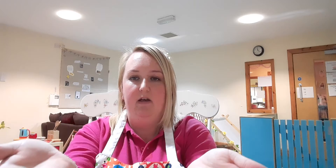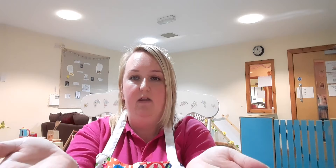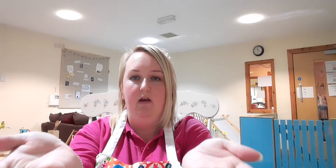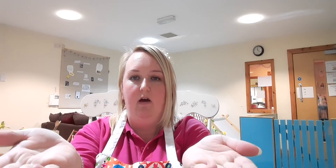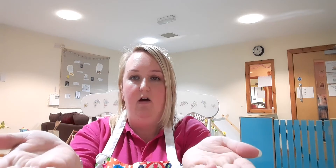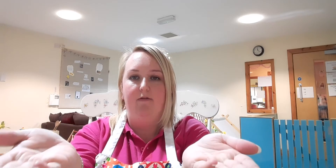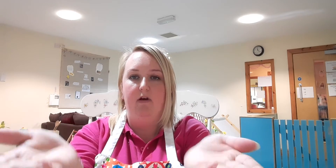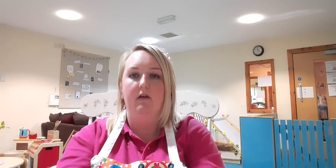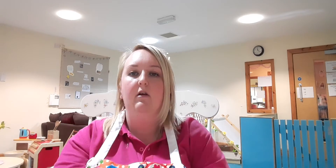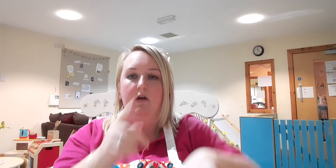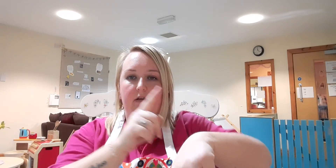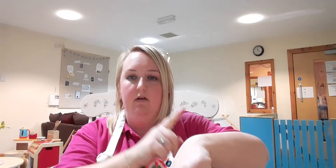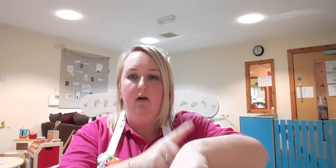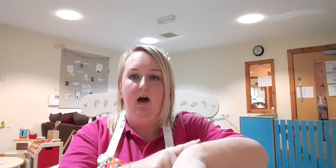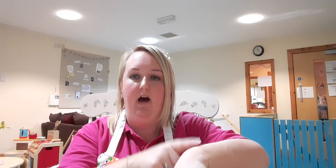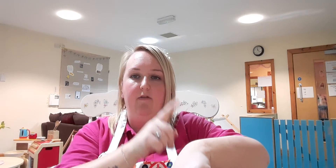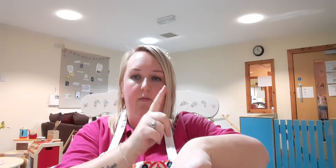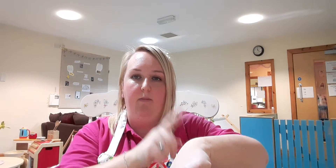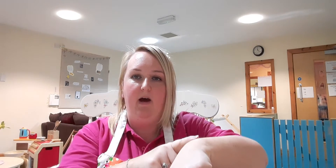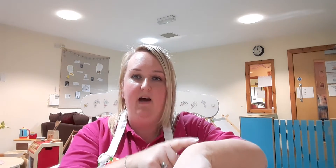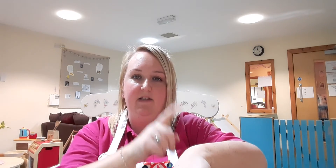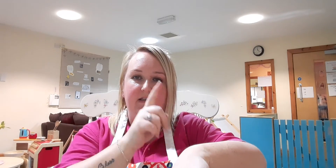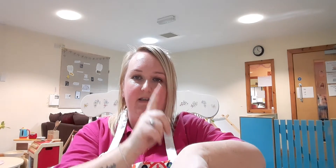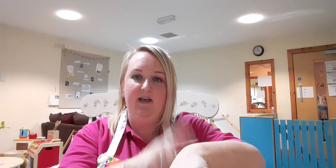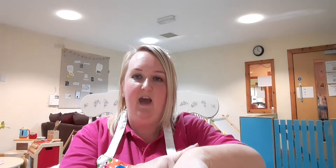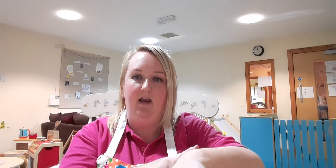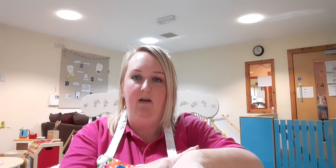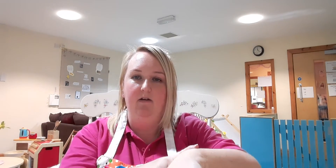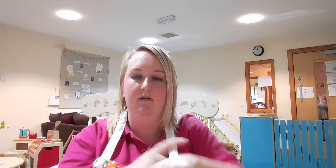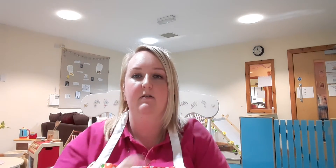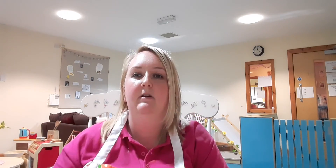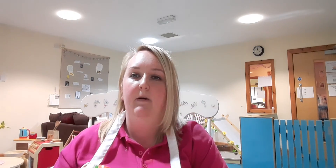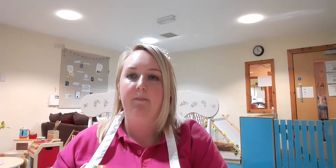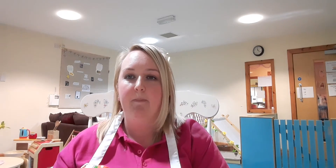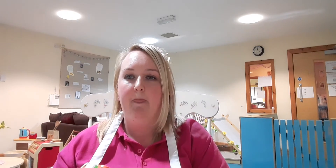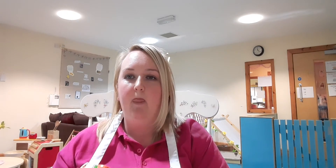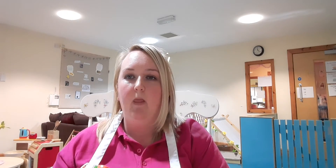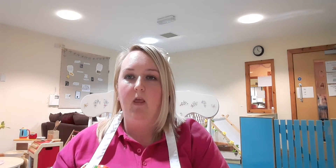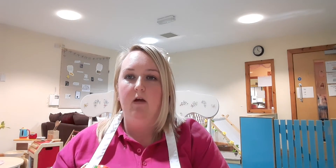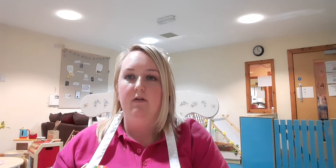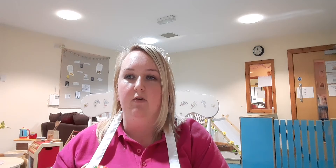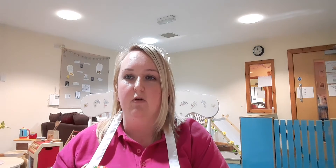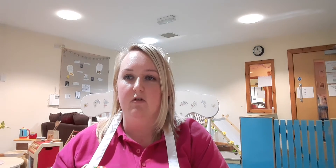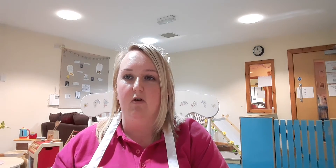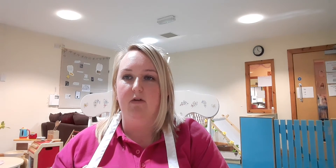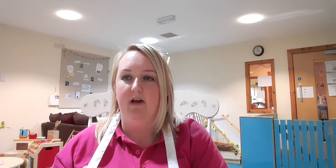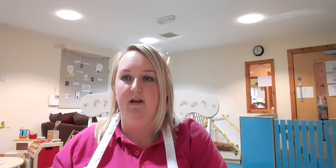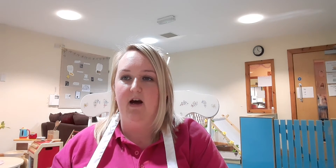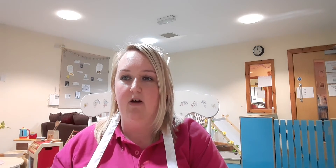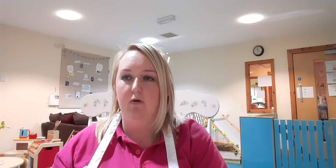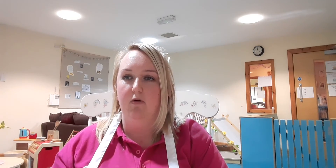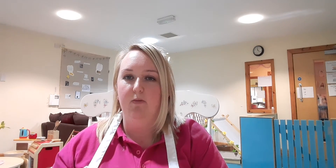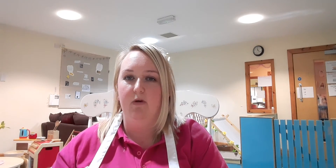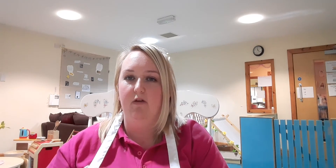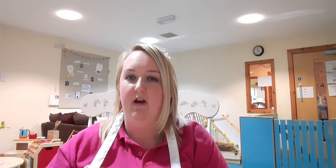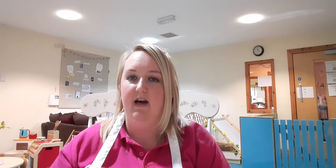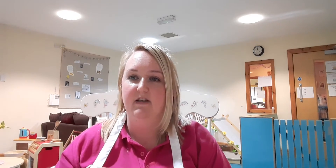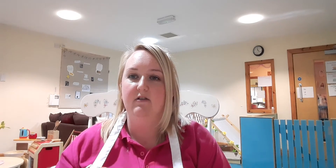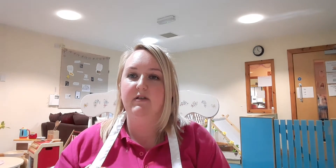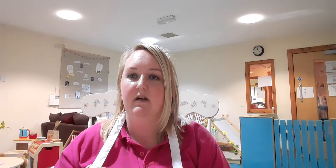the oven till 10:30. Now you could all learn that at home with your adults, and